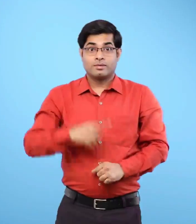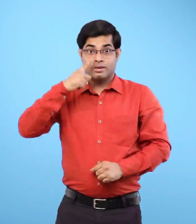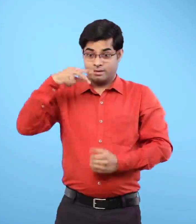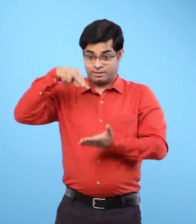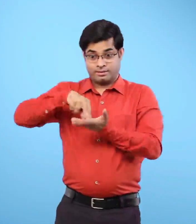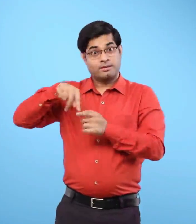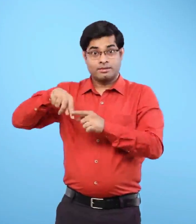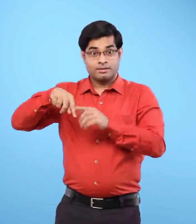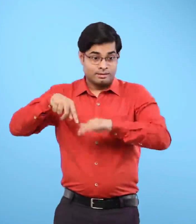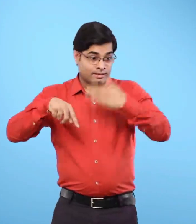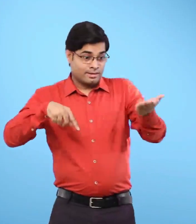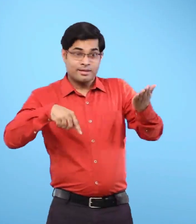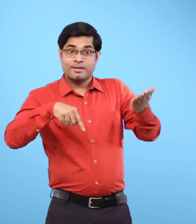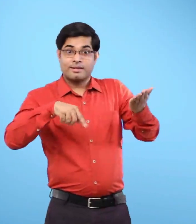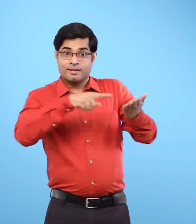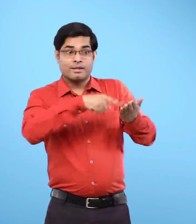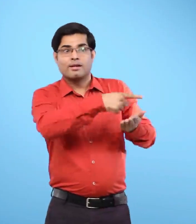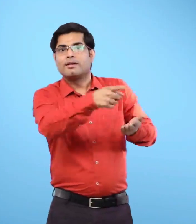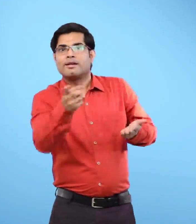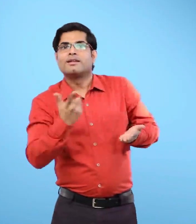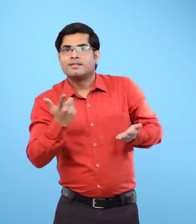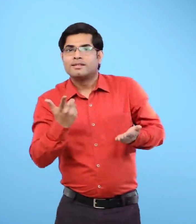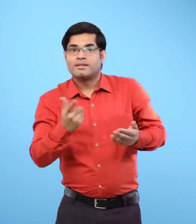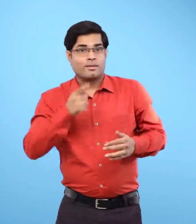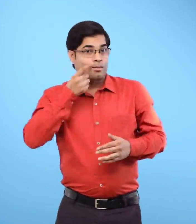Two girls and a boy are standing in front of the board.